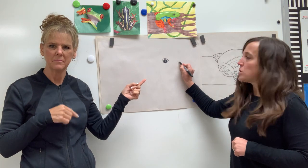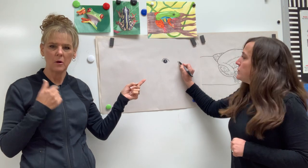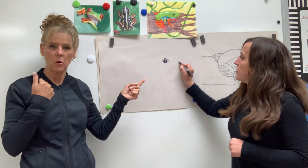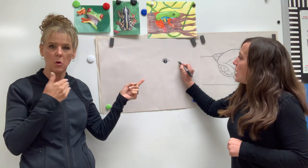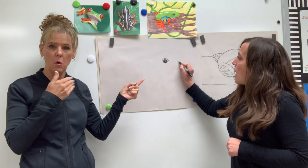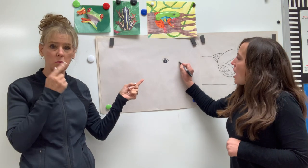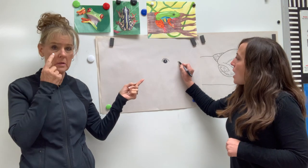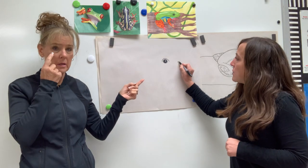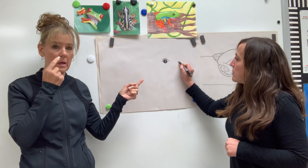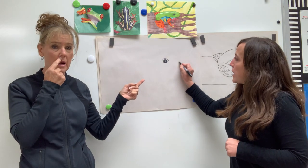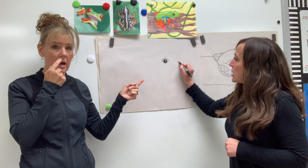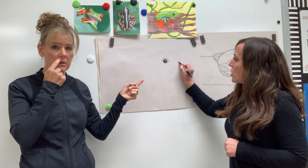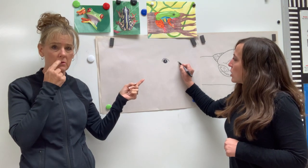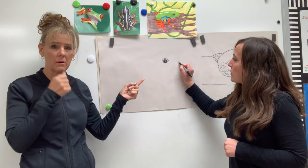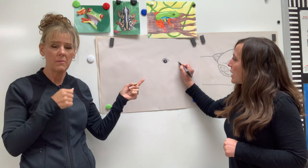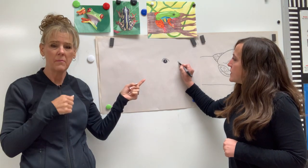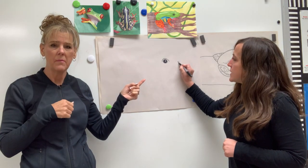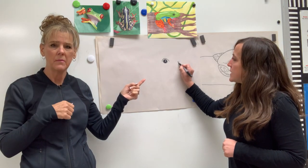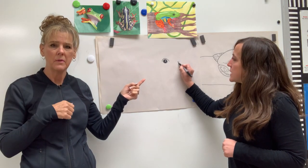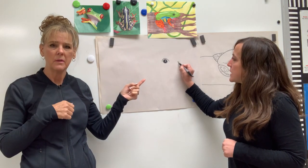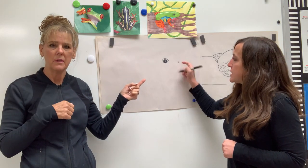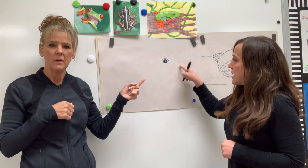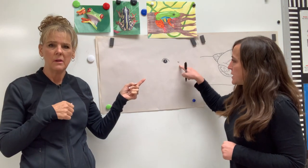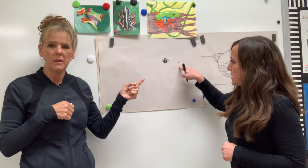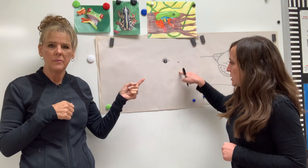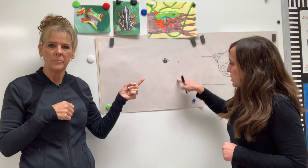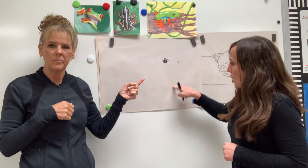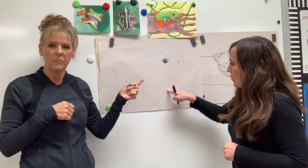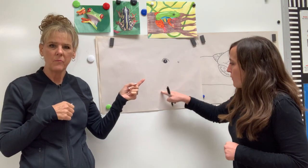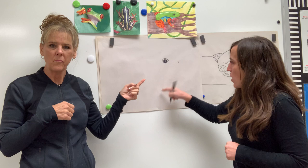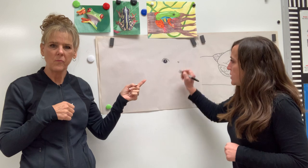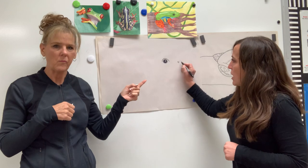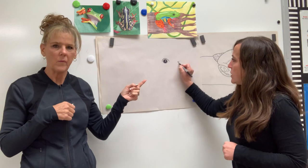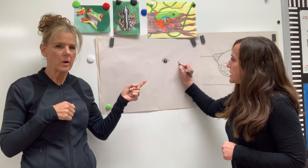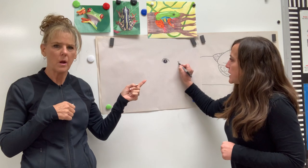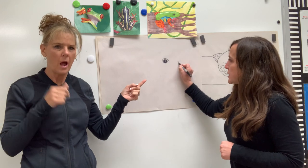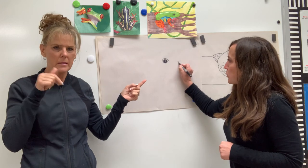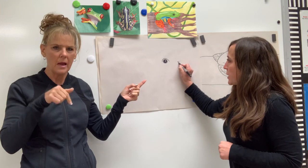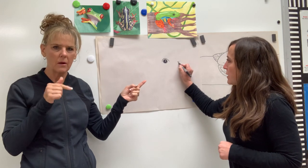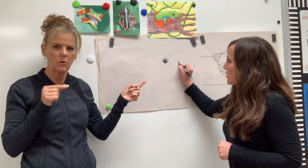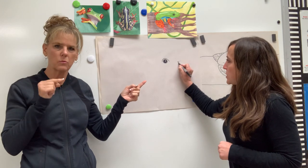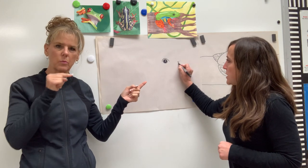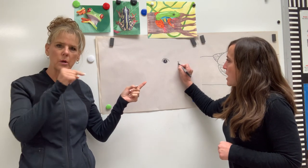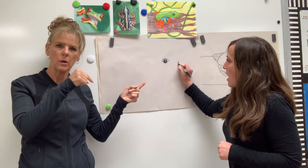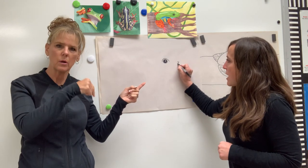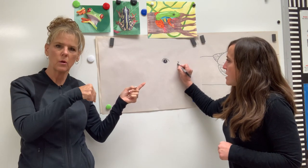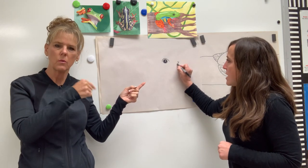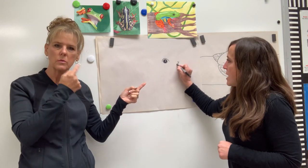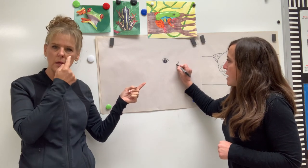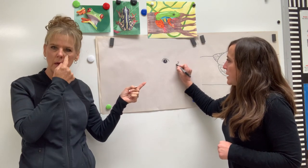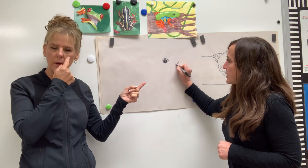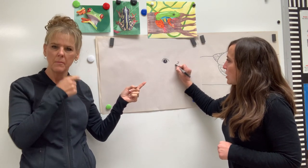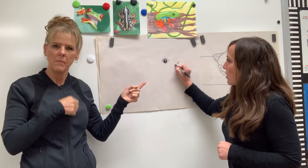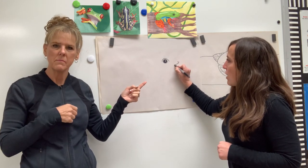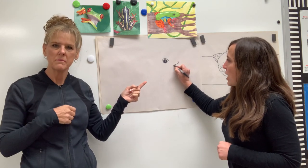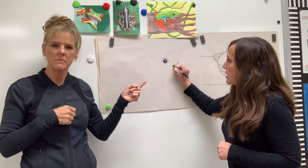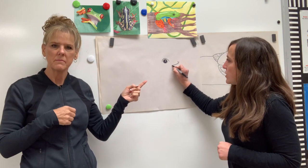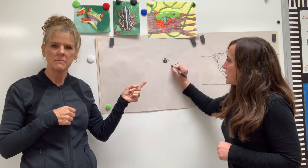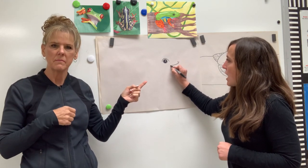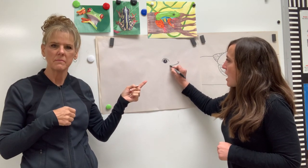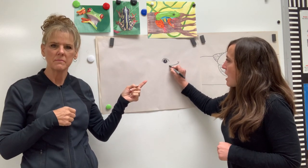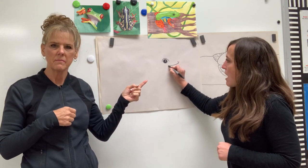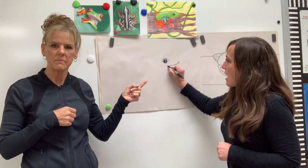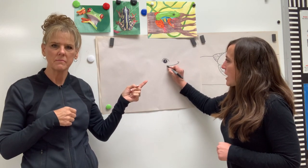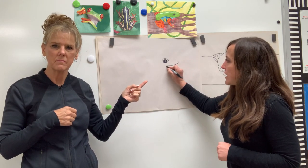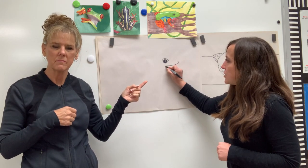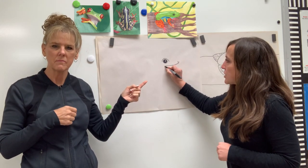that nostril. I'm gonna make a curve line that sticks, it doesn't go far down, it sticks pretty close to the eye. It's gonna go under